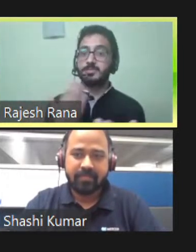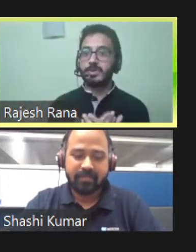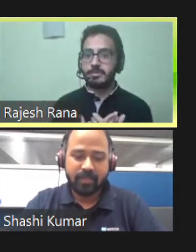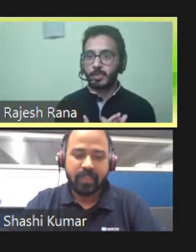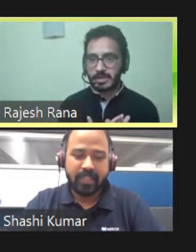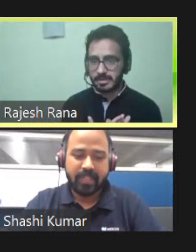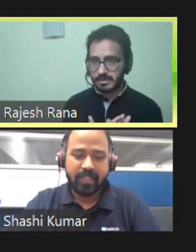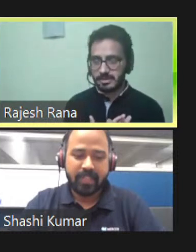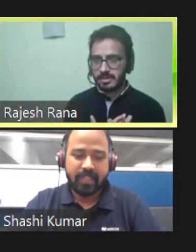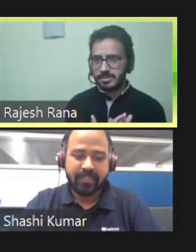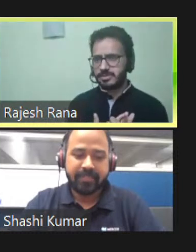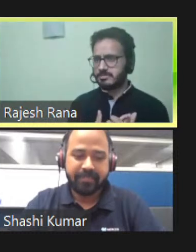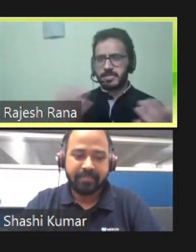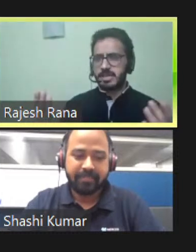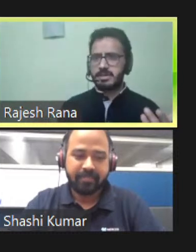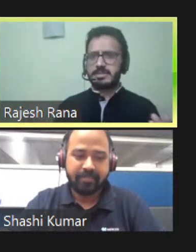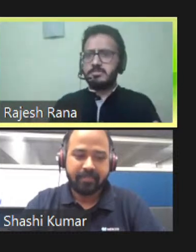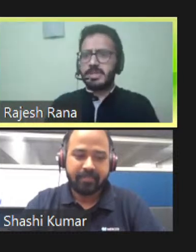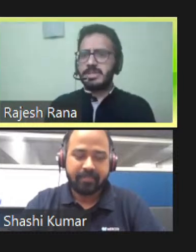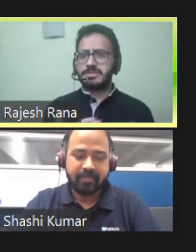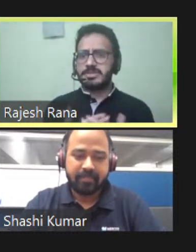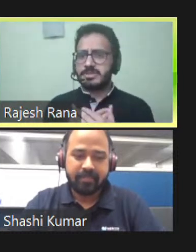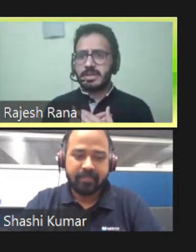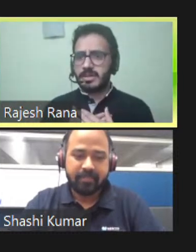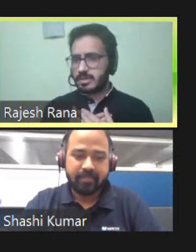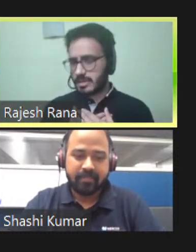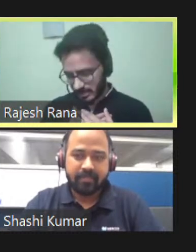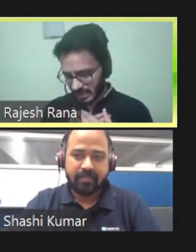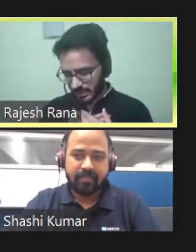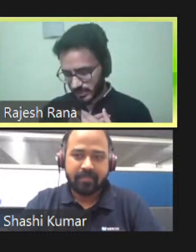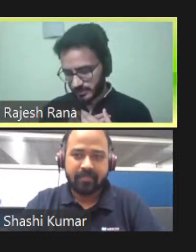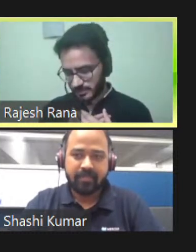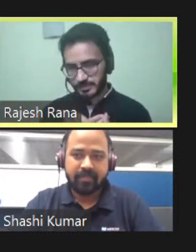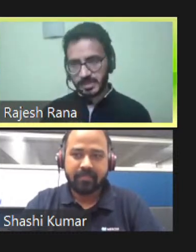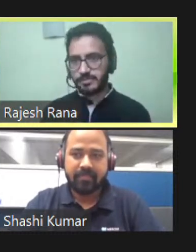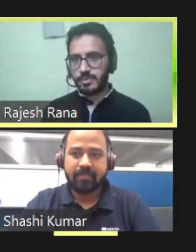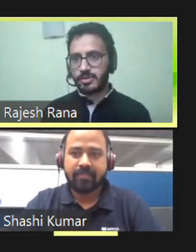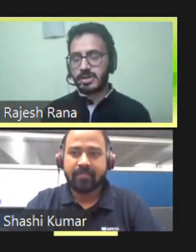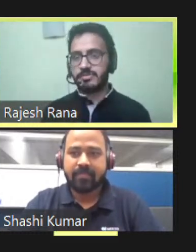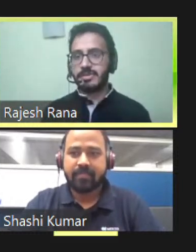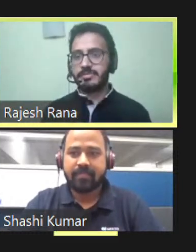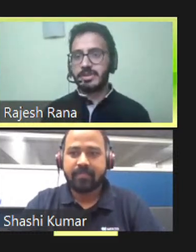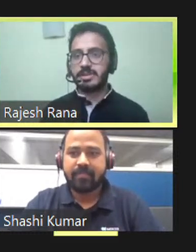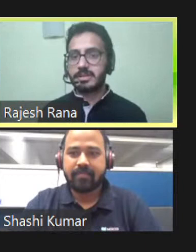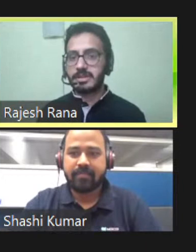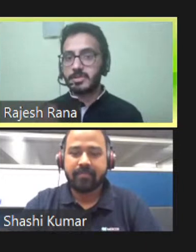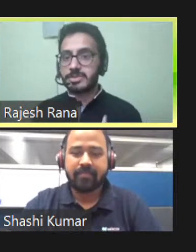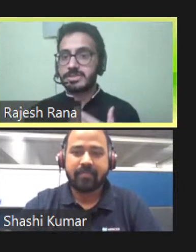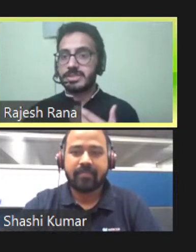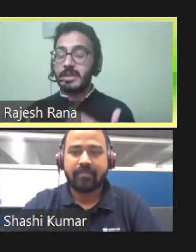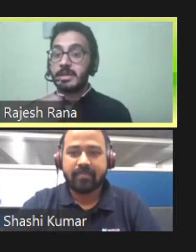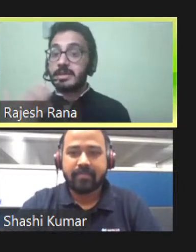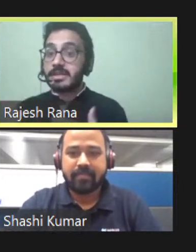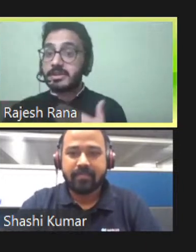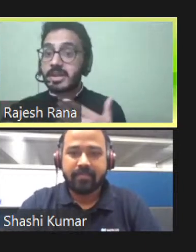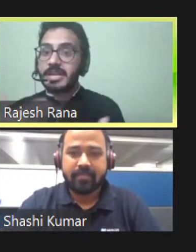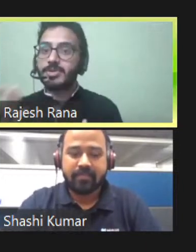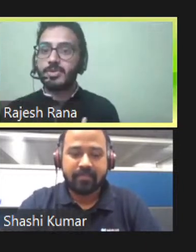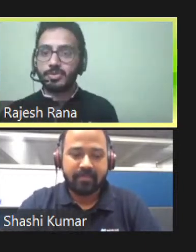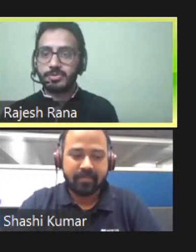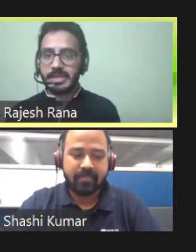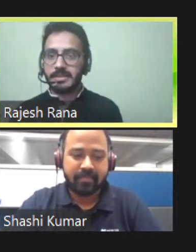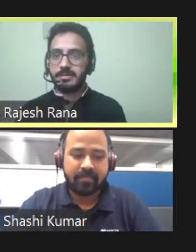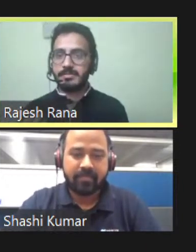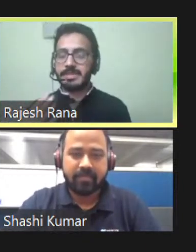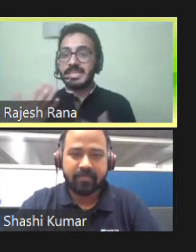is more important. So simply you just say thank you. If you are not aware with the terminology, try